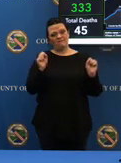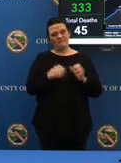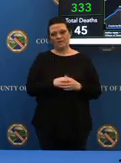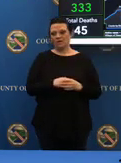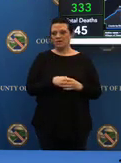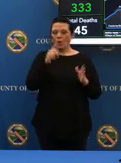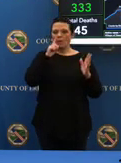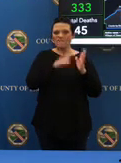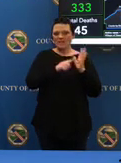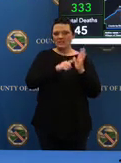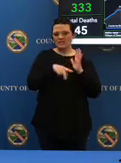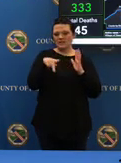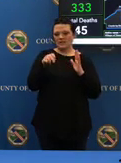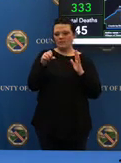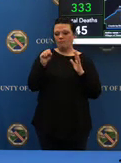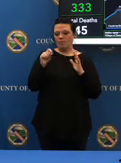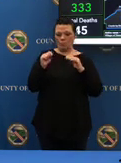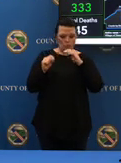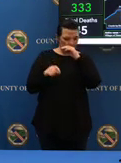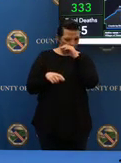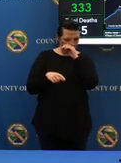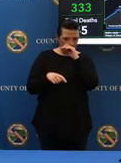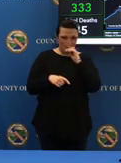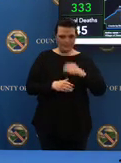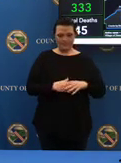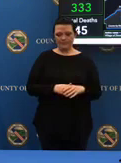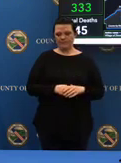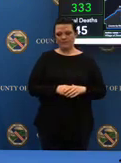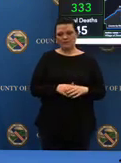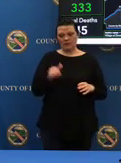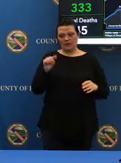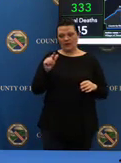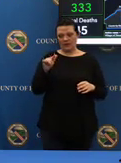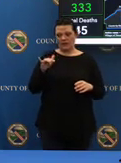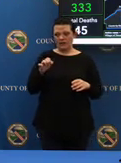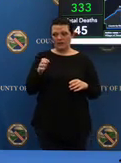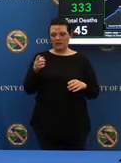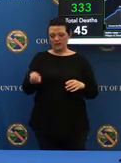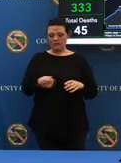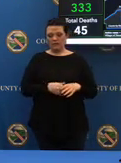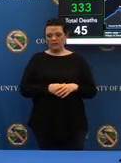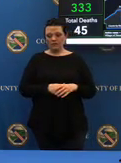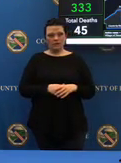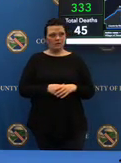Investigative post, Allie Ingersoll. Allie, are you there?